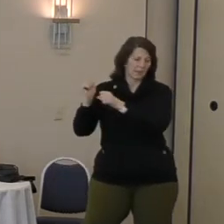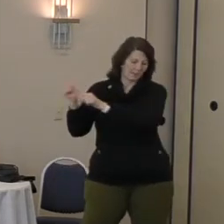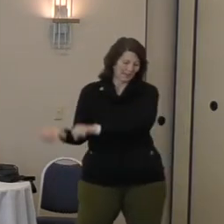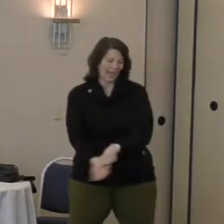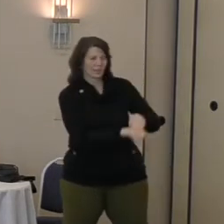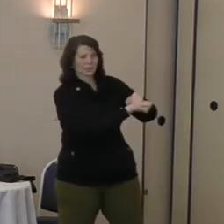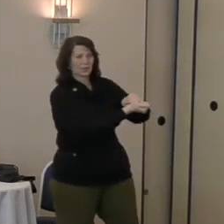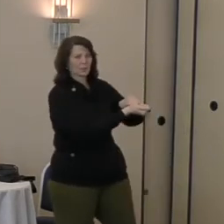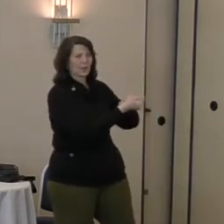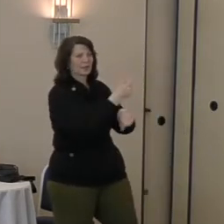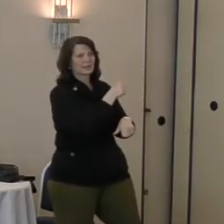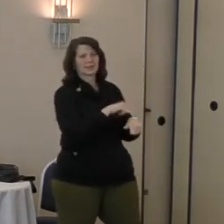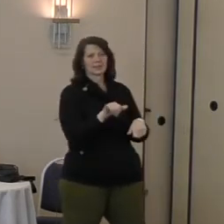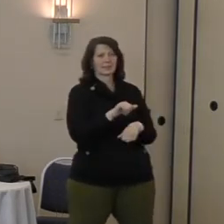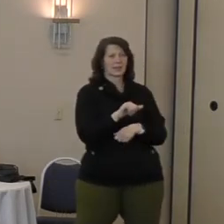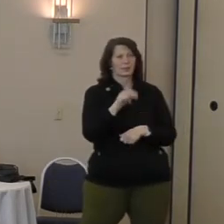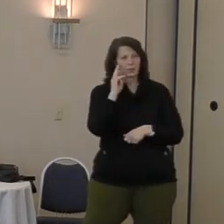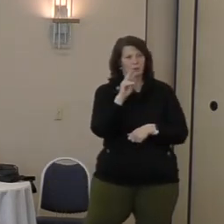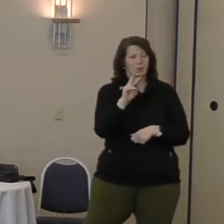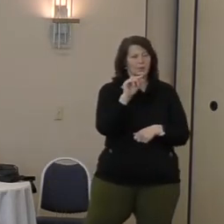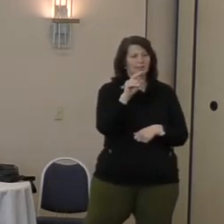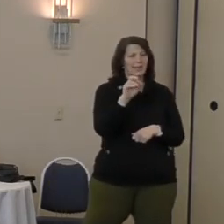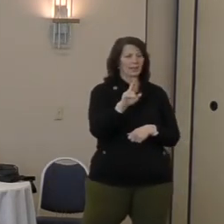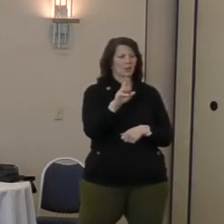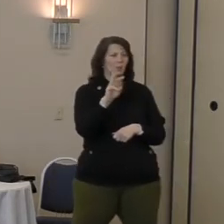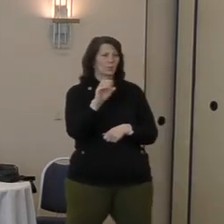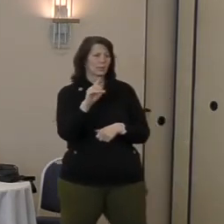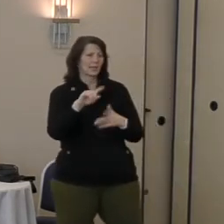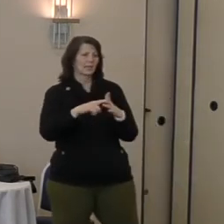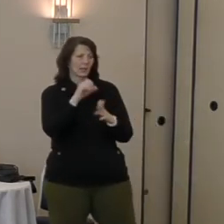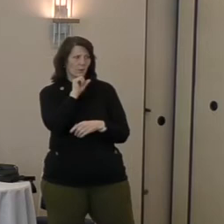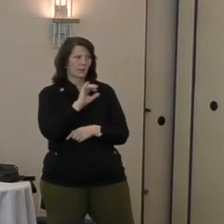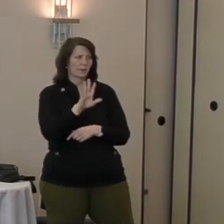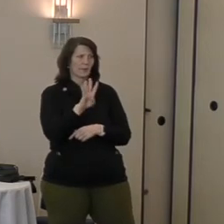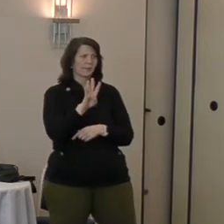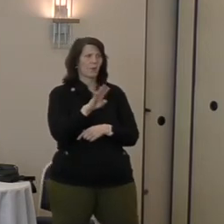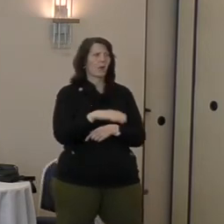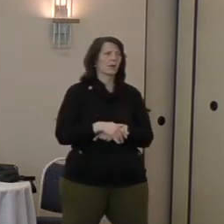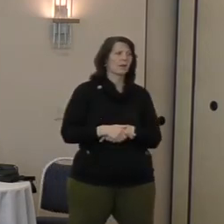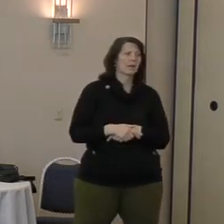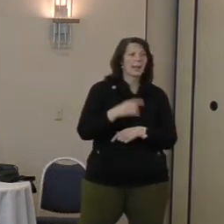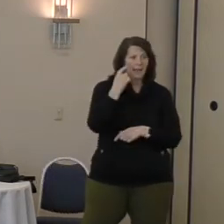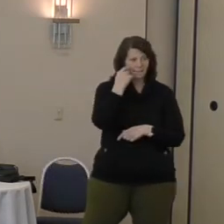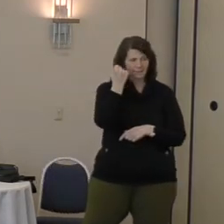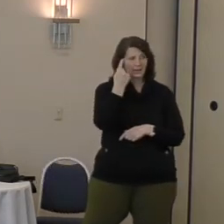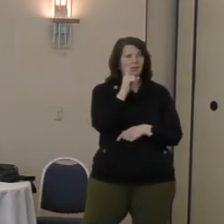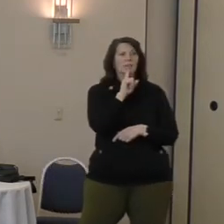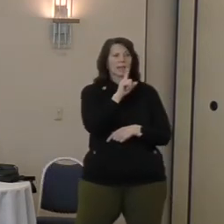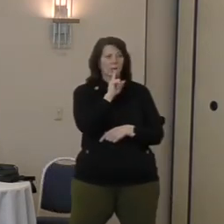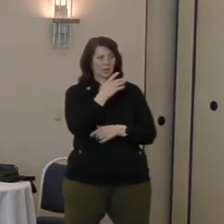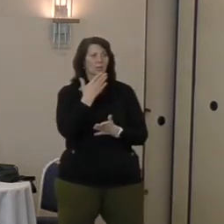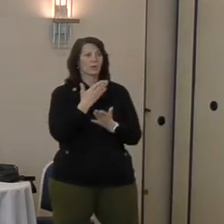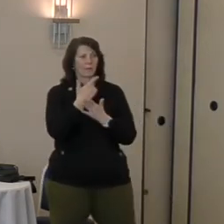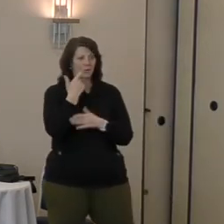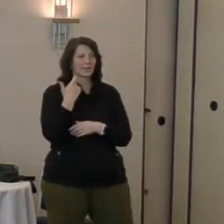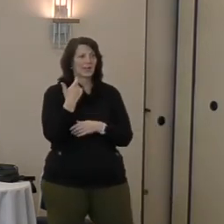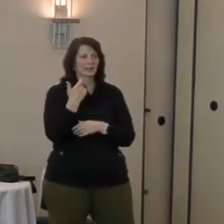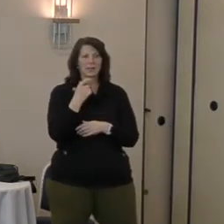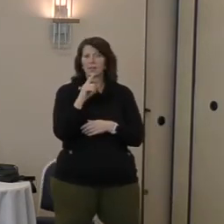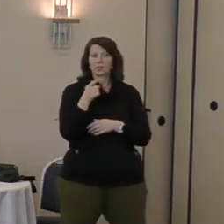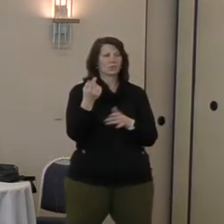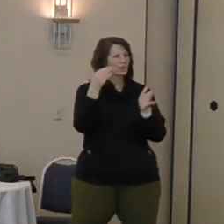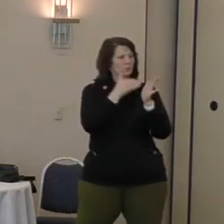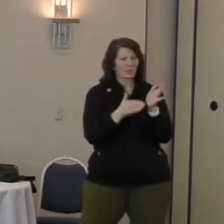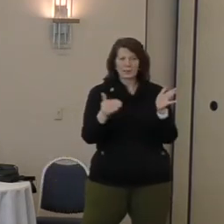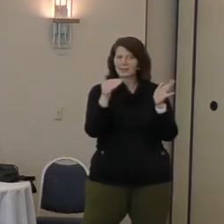going to be the same. So you look at somebody like Tiger Woods who started playing golf when he's four, it makes sense that he got really, really good because it's just